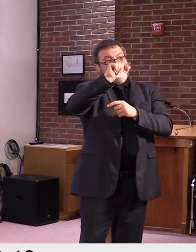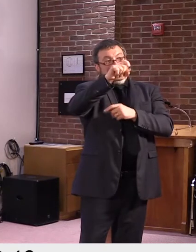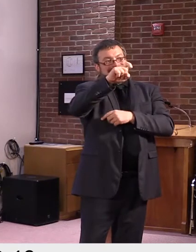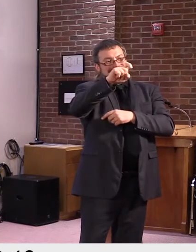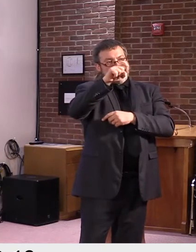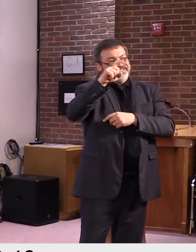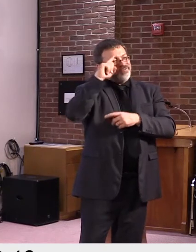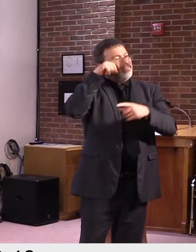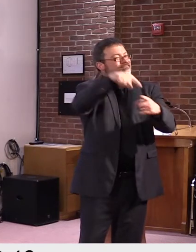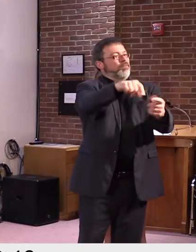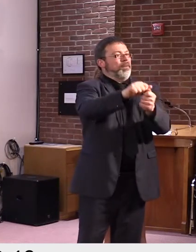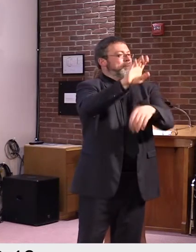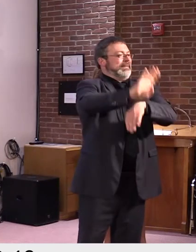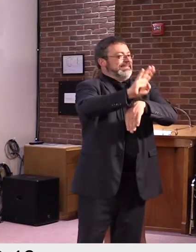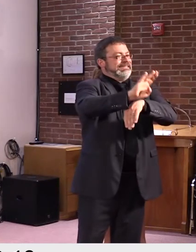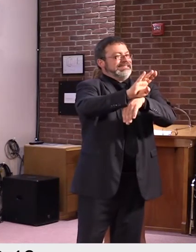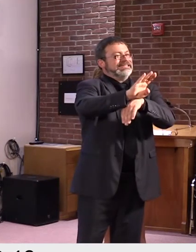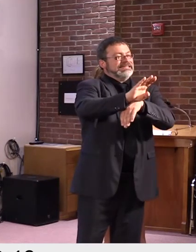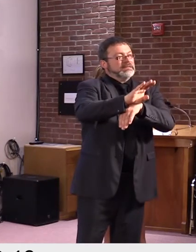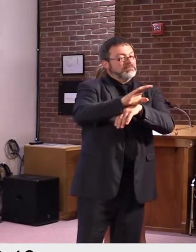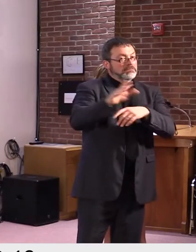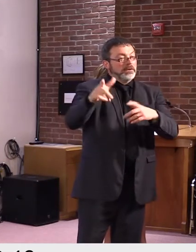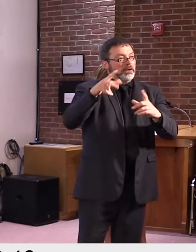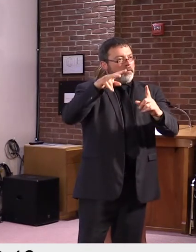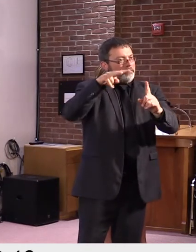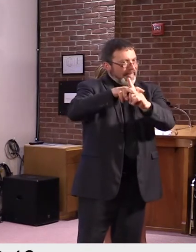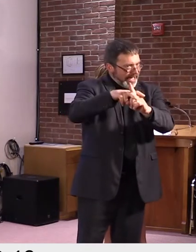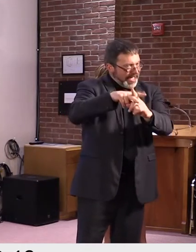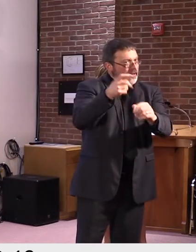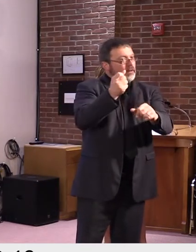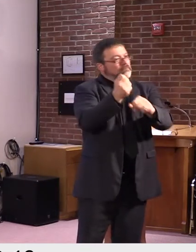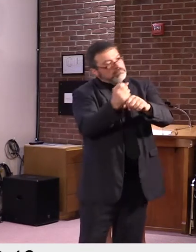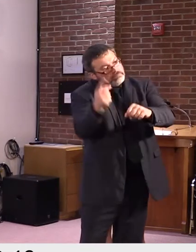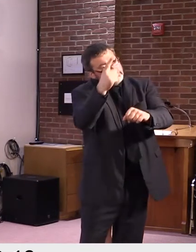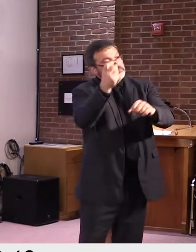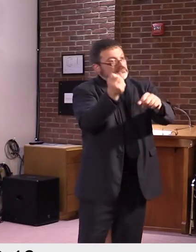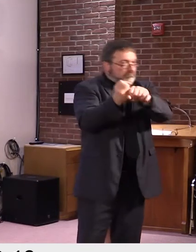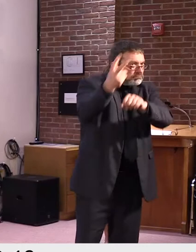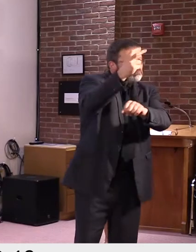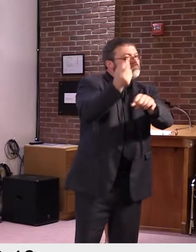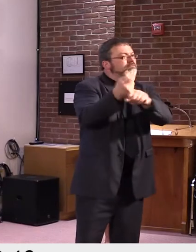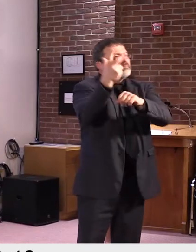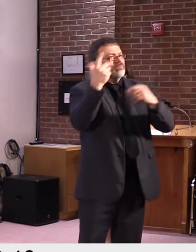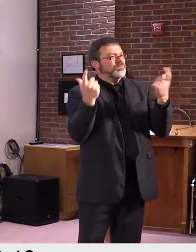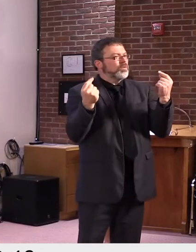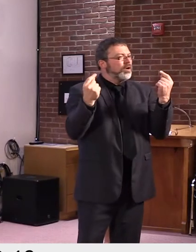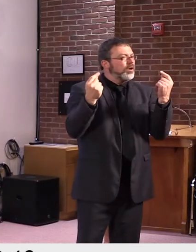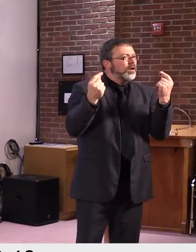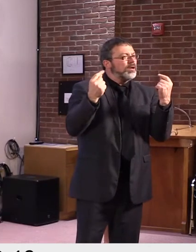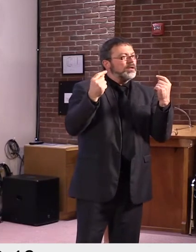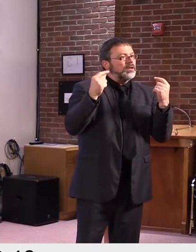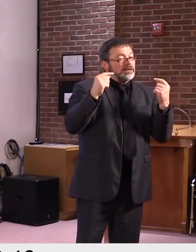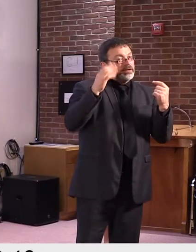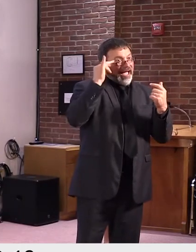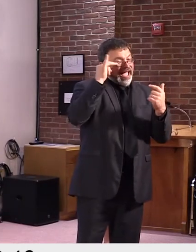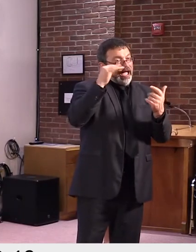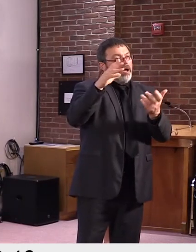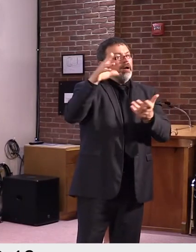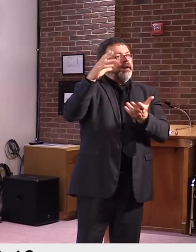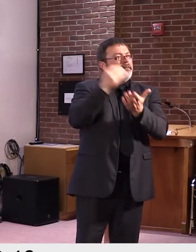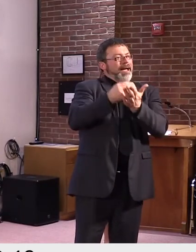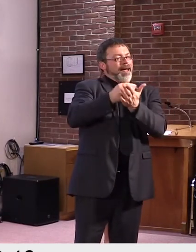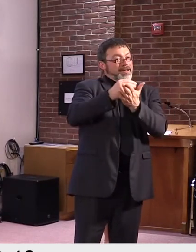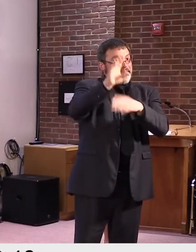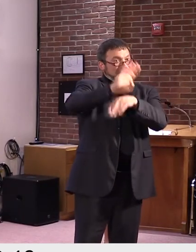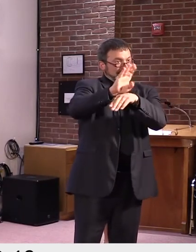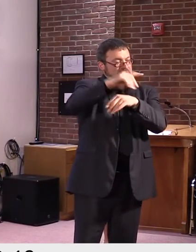going to reassess whether the trust is going to be saved? We'll continue to take and assess that, but it'd